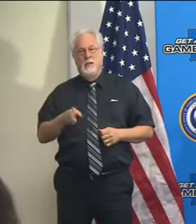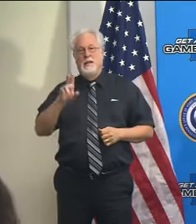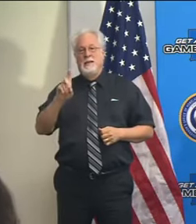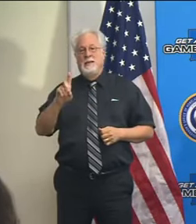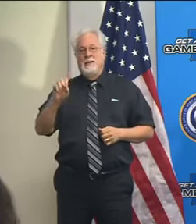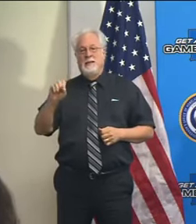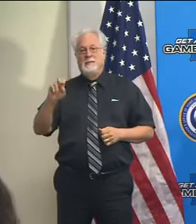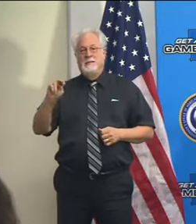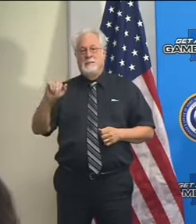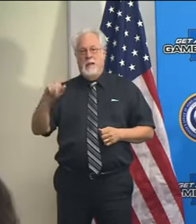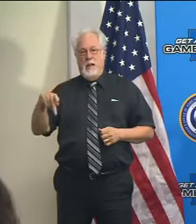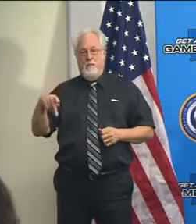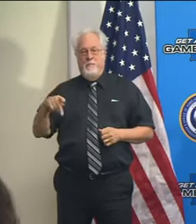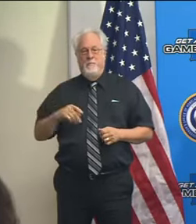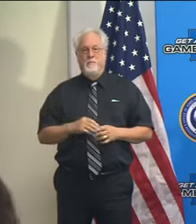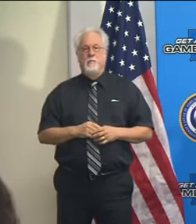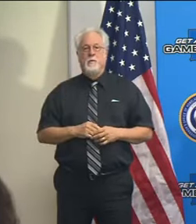dcfs.la.gov/DSNAP.